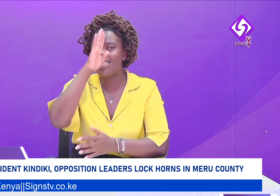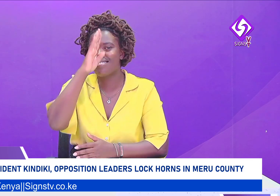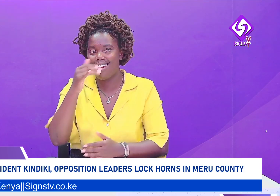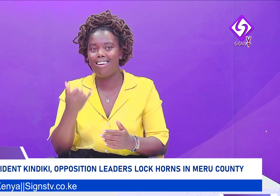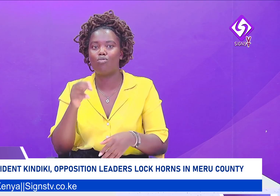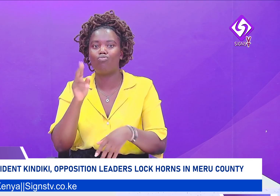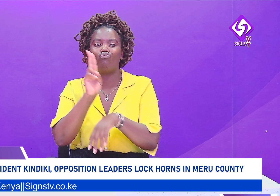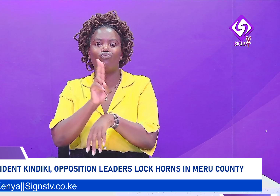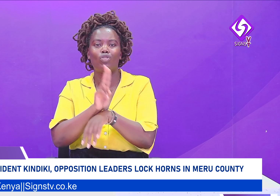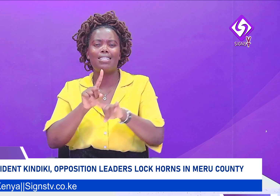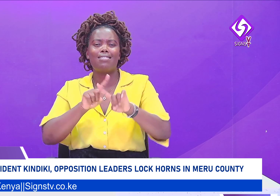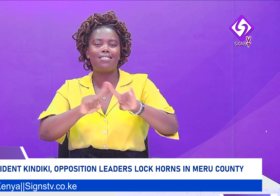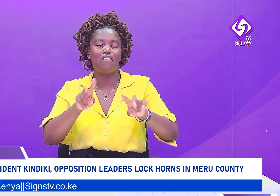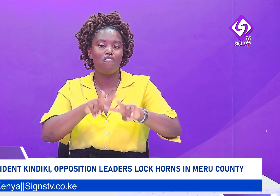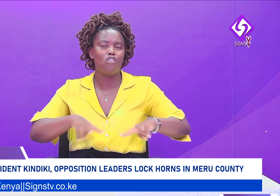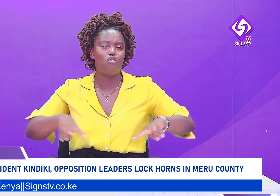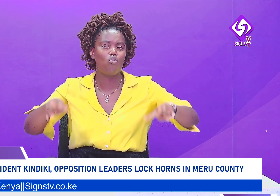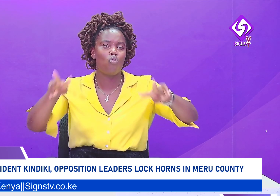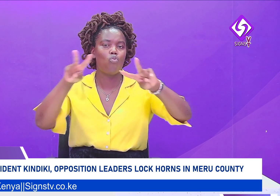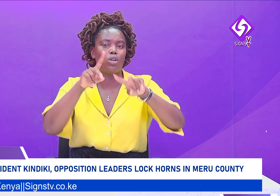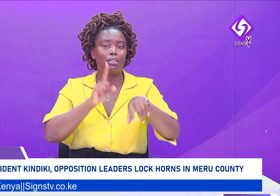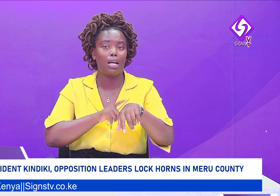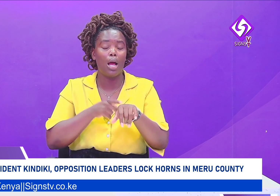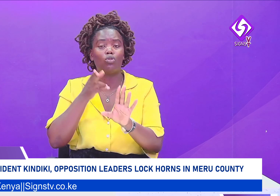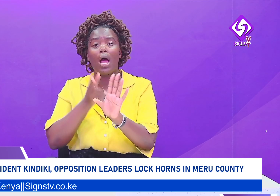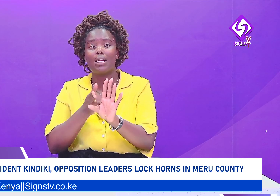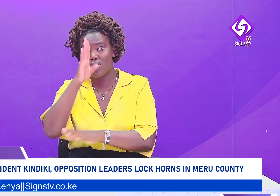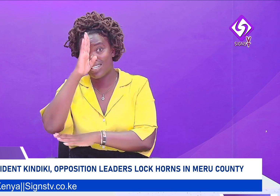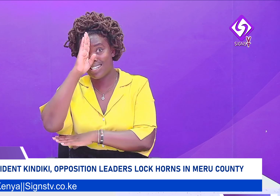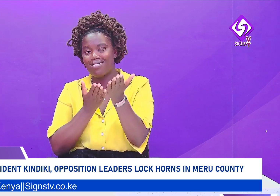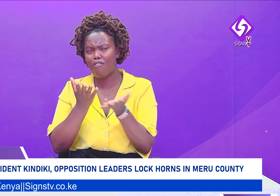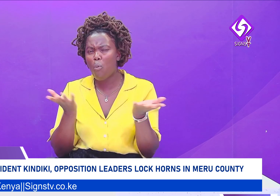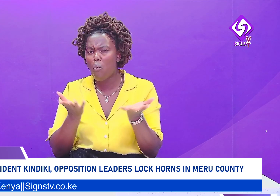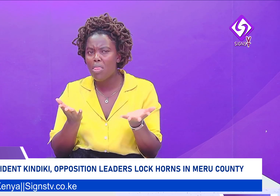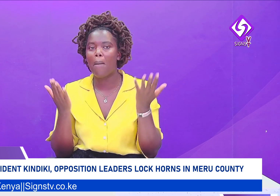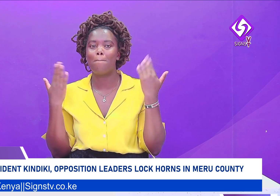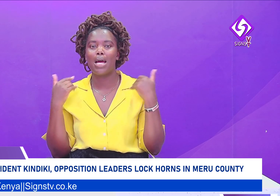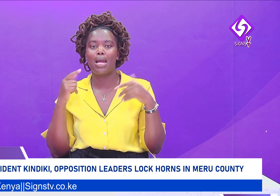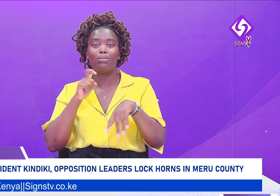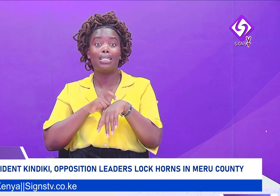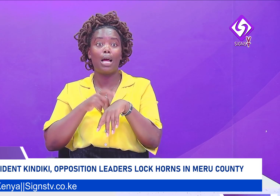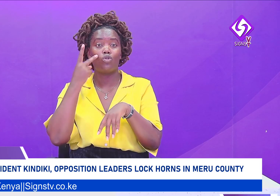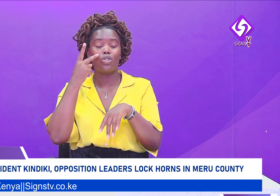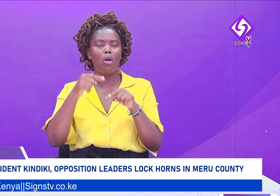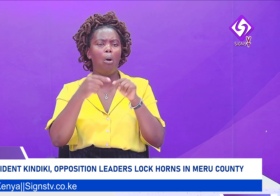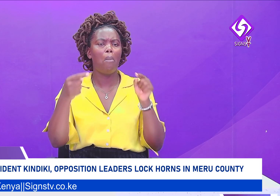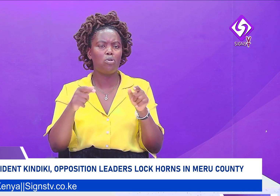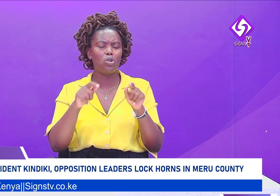and Justin Muturi were on Sunday forced to use a different venue to attend